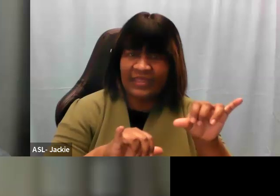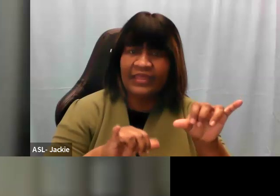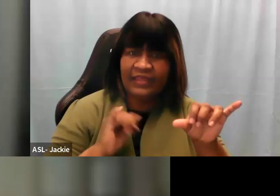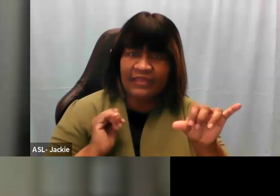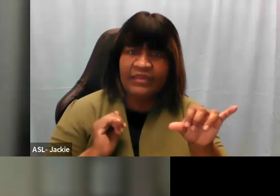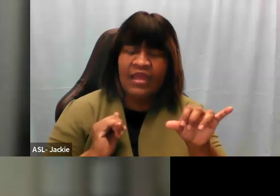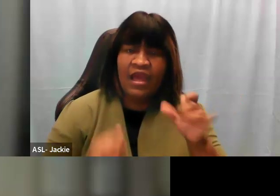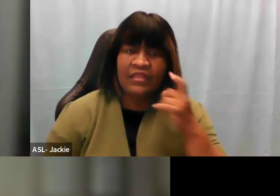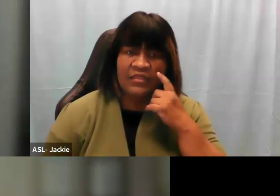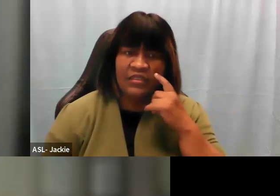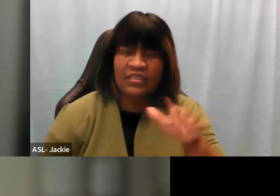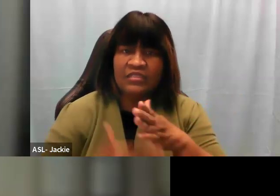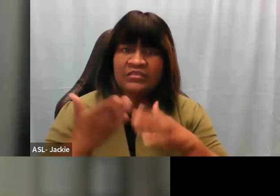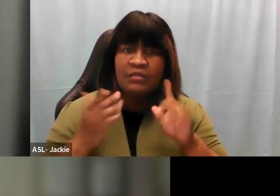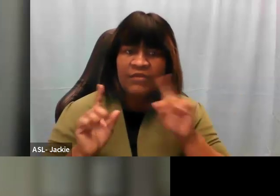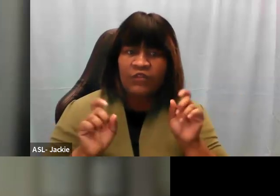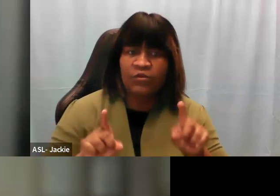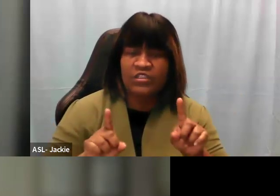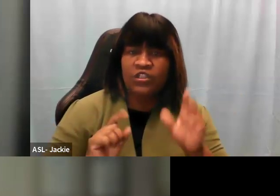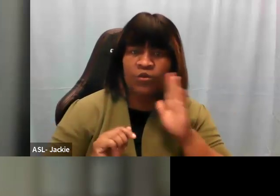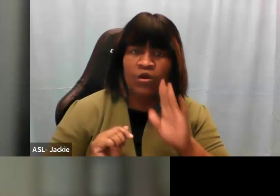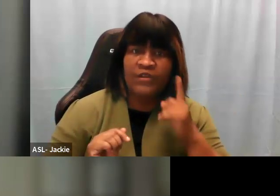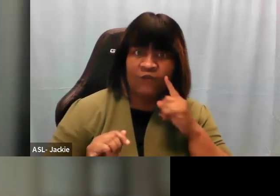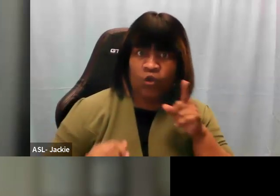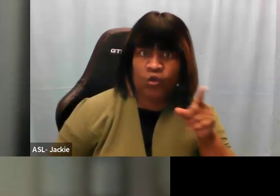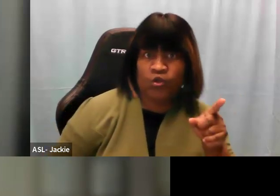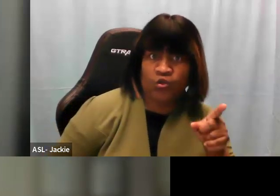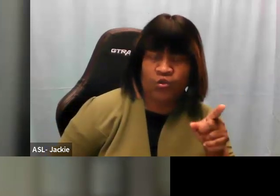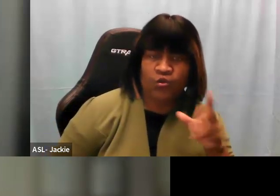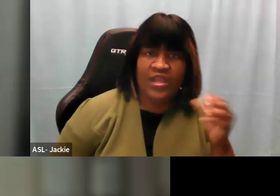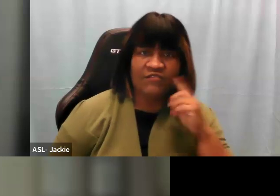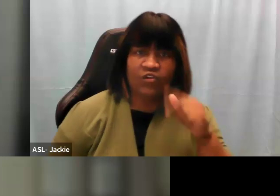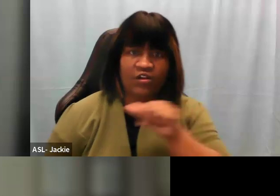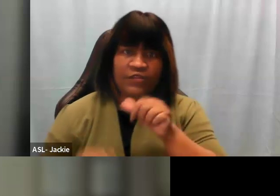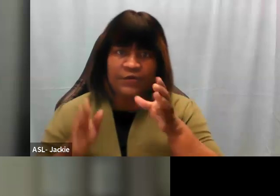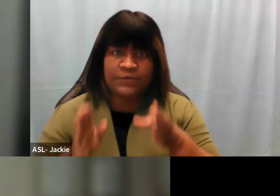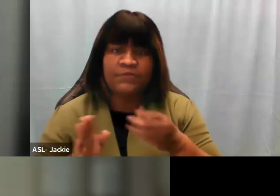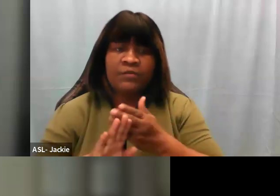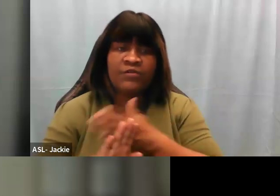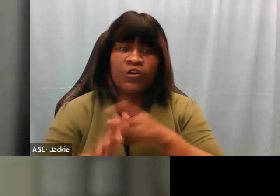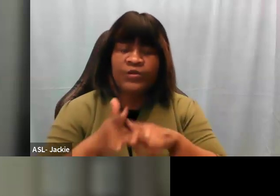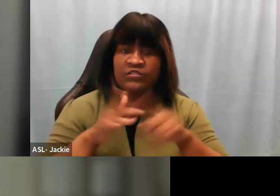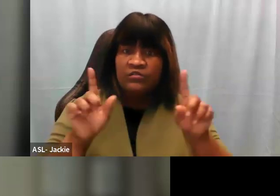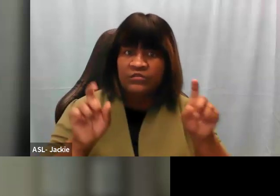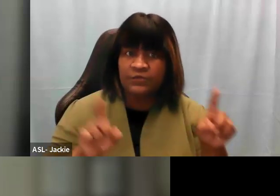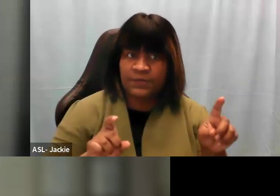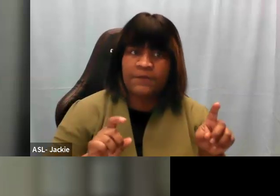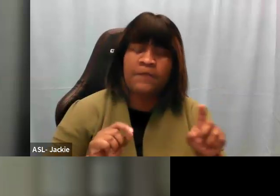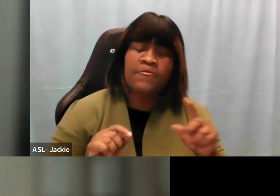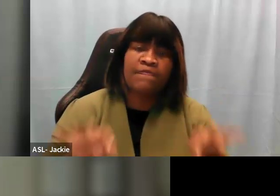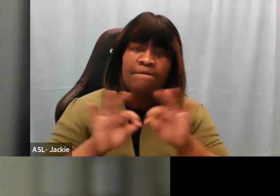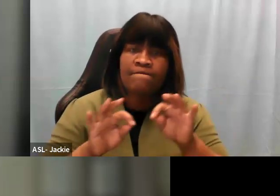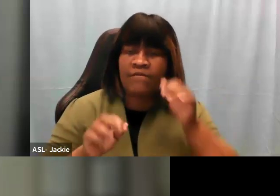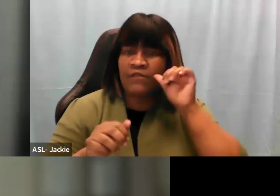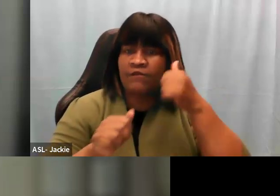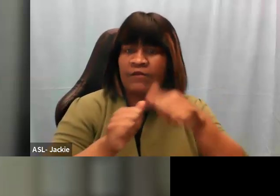okay, Jennifer, because I think some of the questions are going to be for you. Before we jump into questions, just a